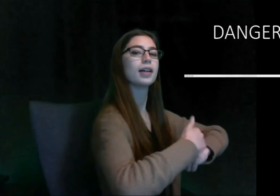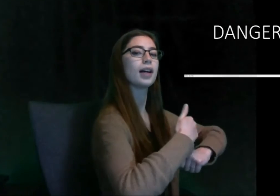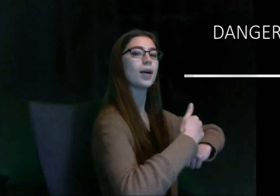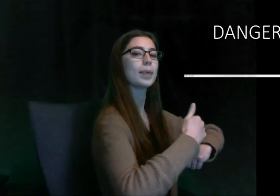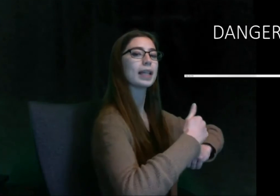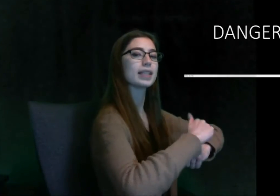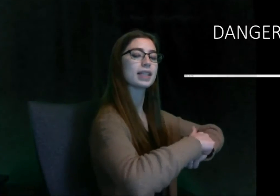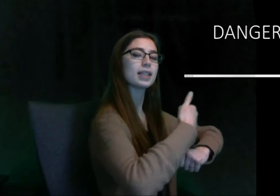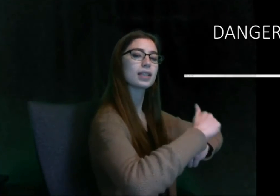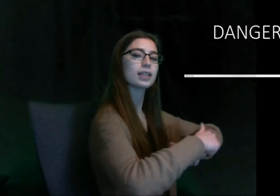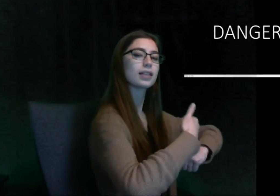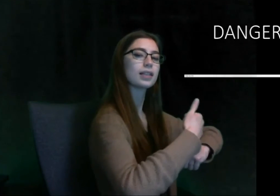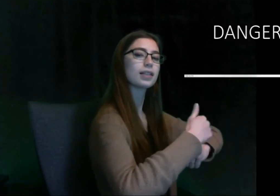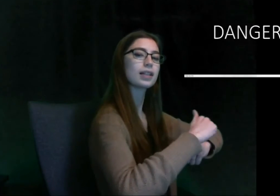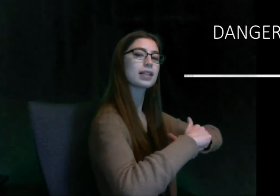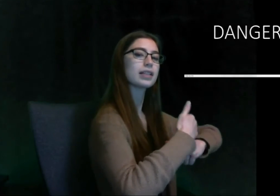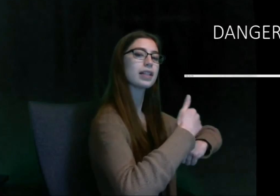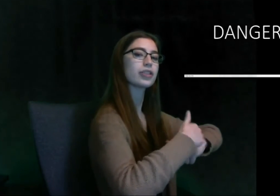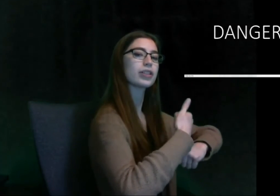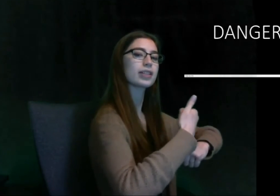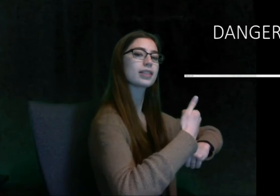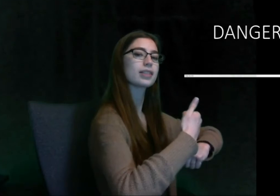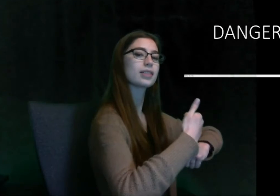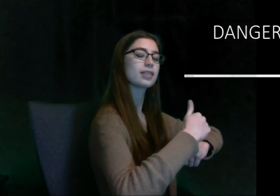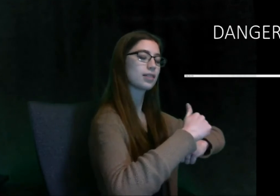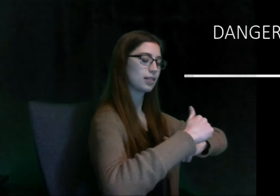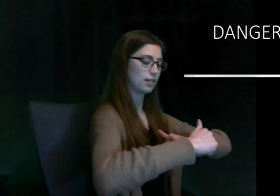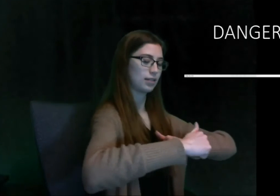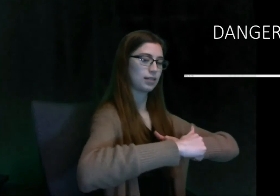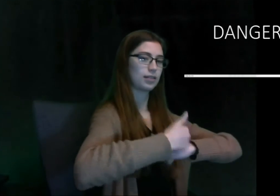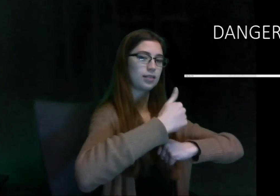up against it. Dangerous.